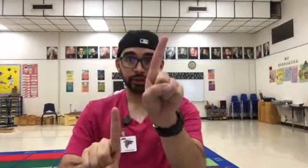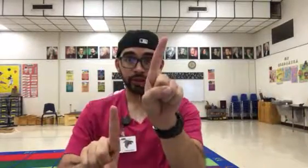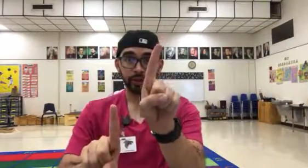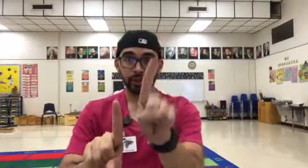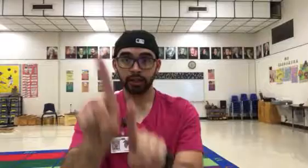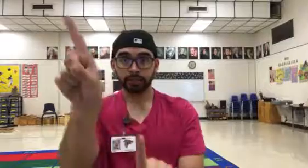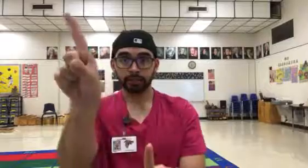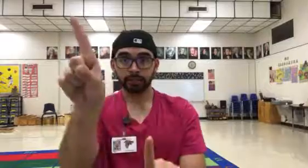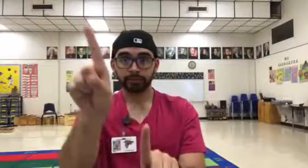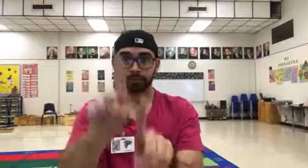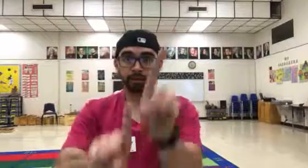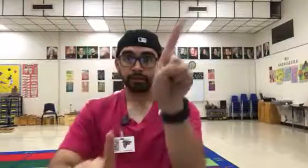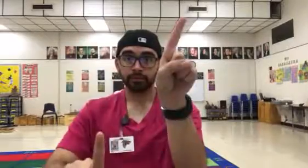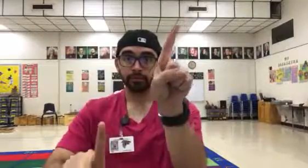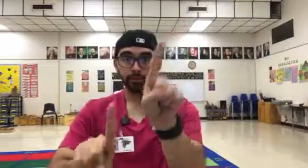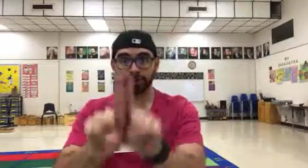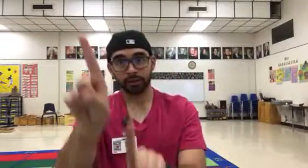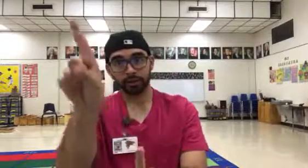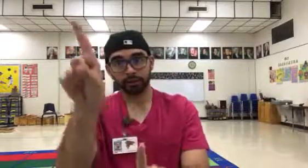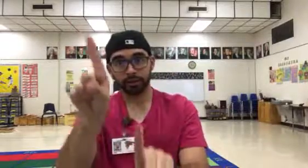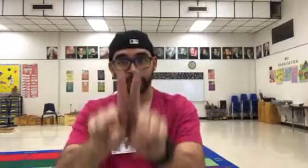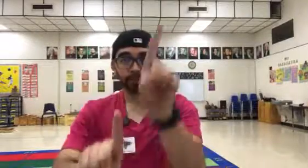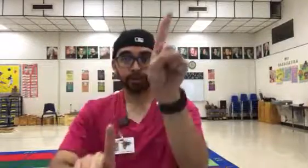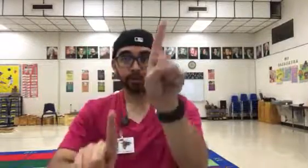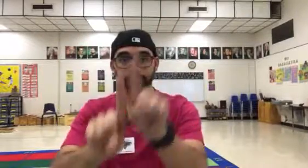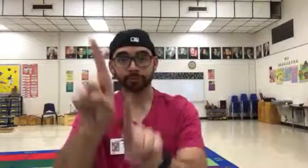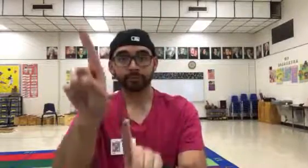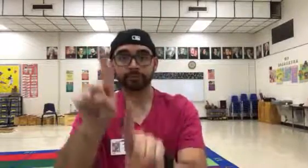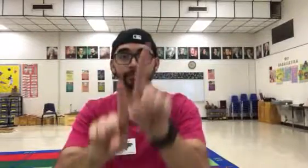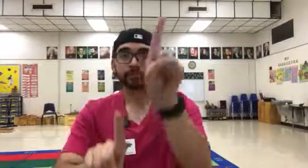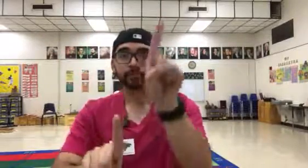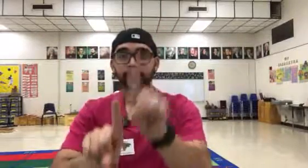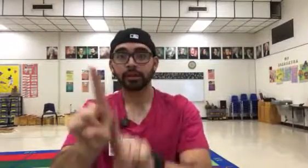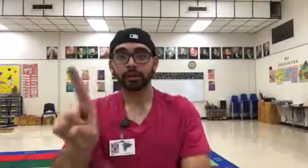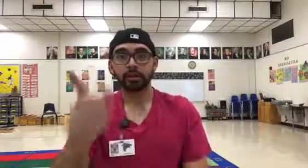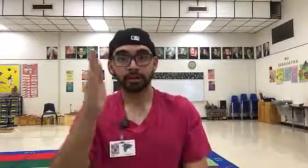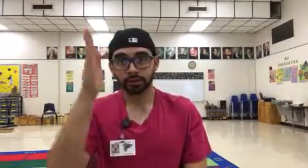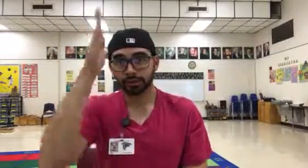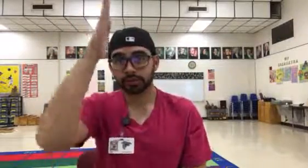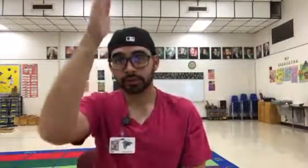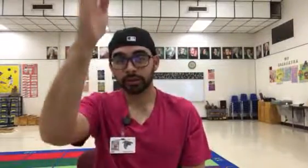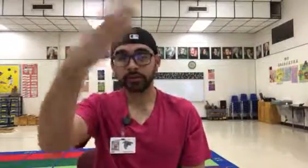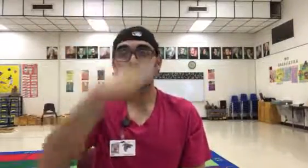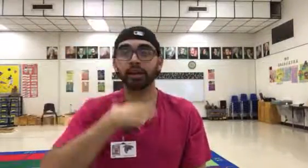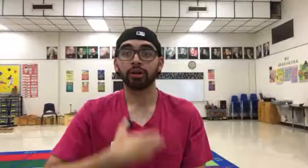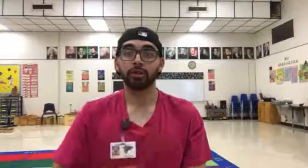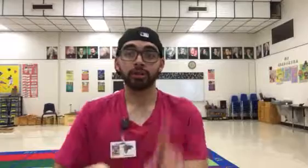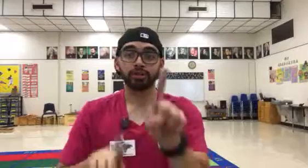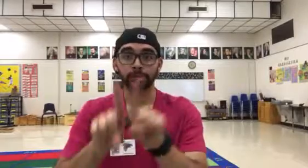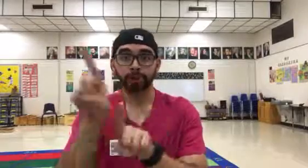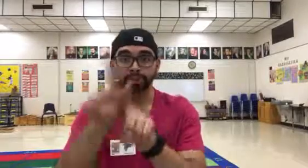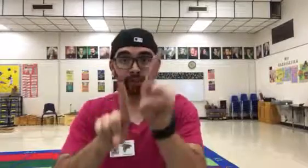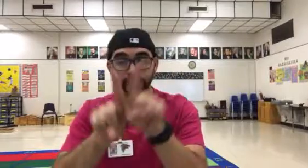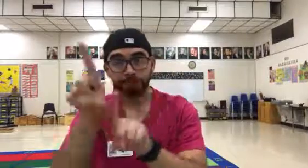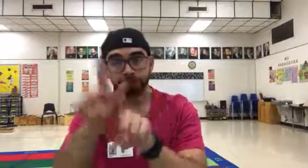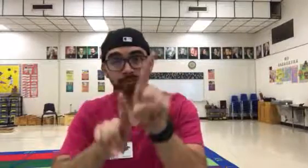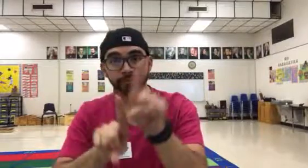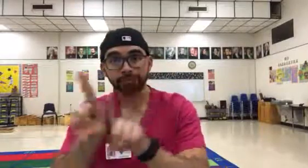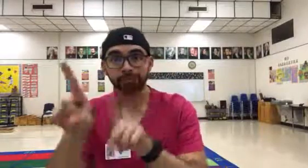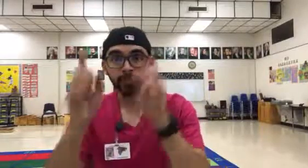to hit, alternate back and forth. So someday I'll wish upon a star.